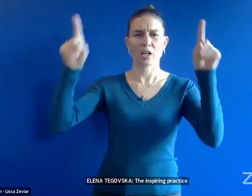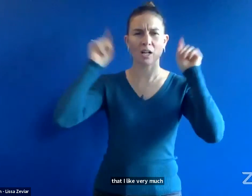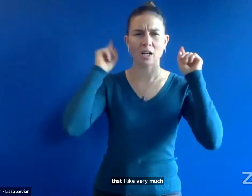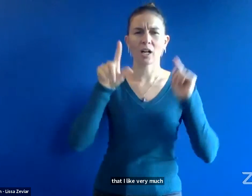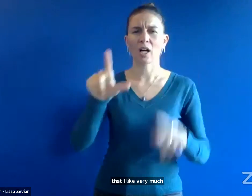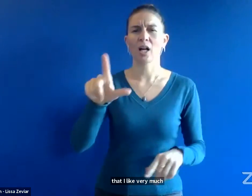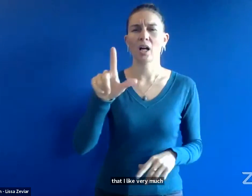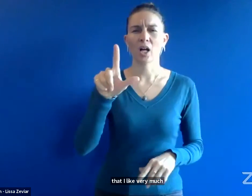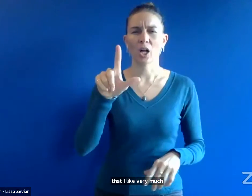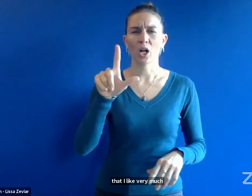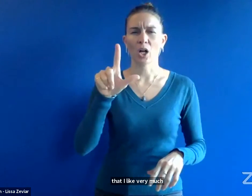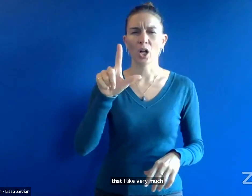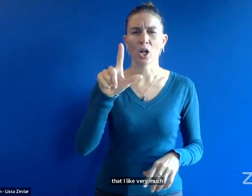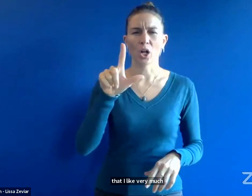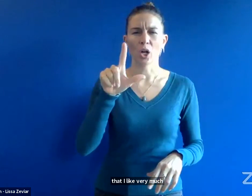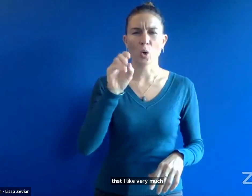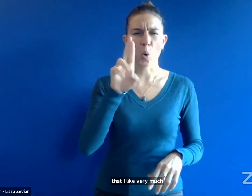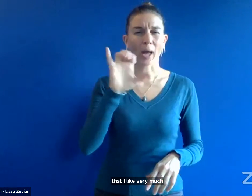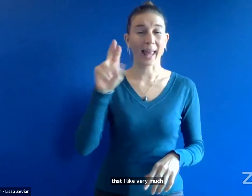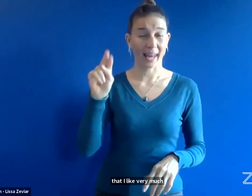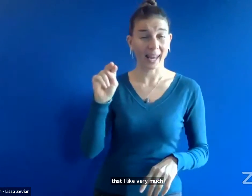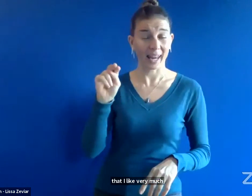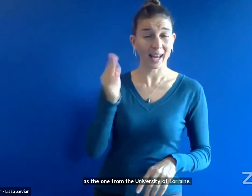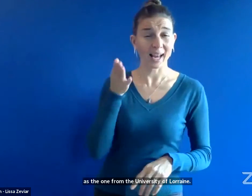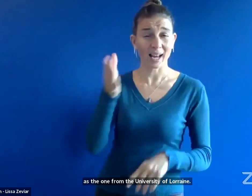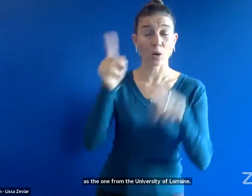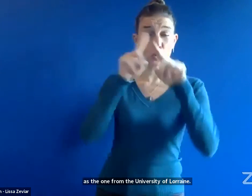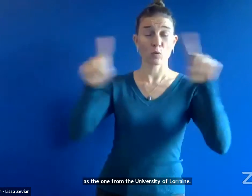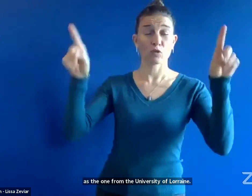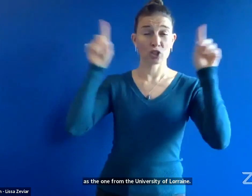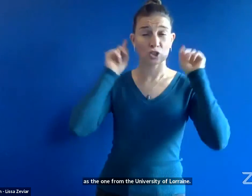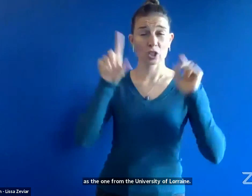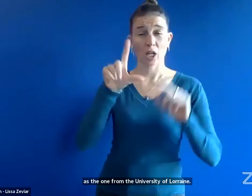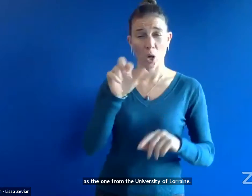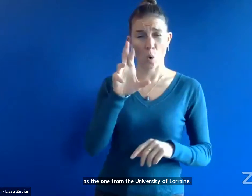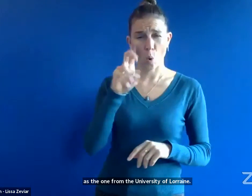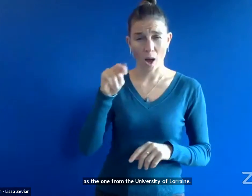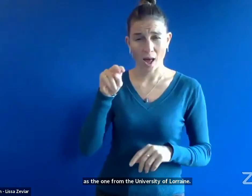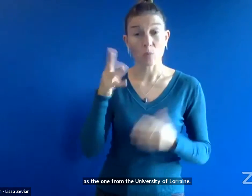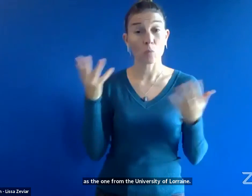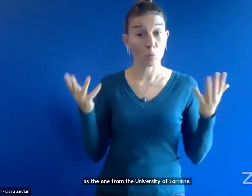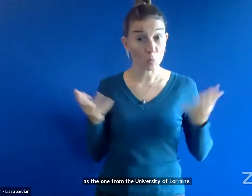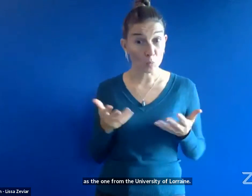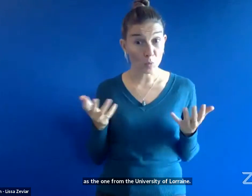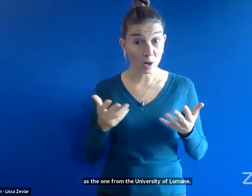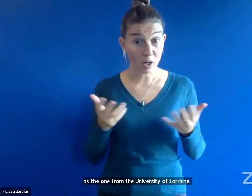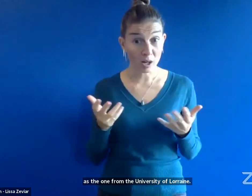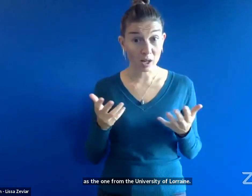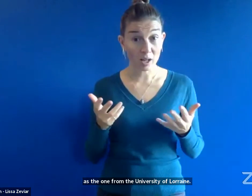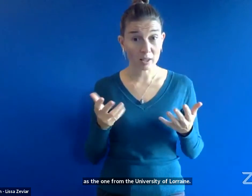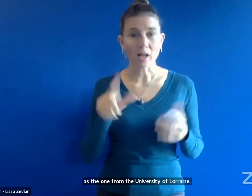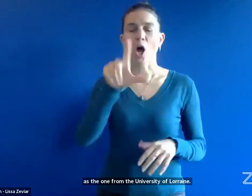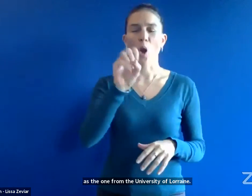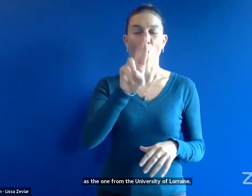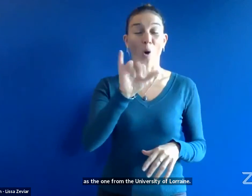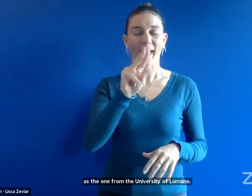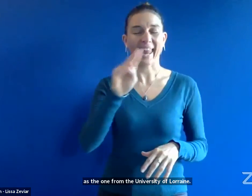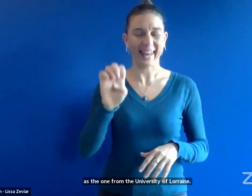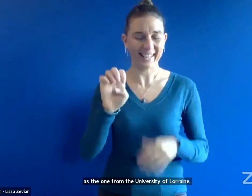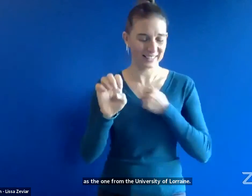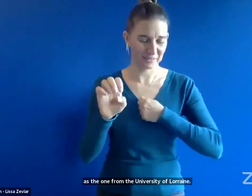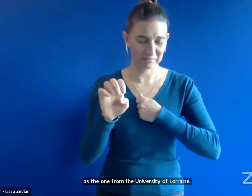Lorraine, where they included actually in their interinstitutional agreement